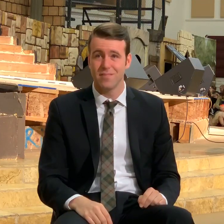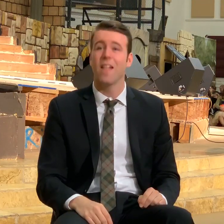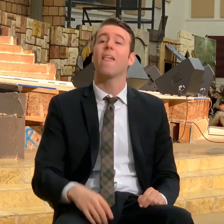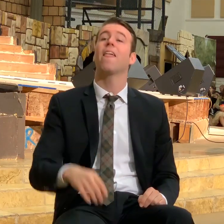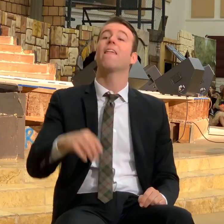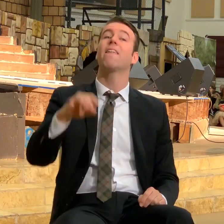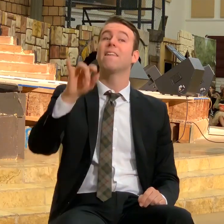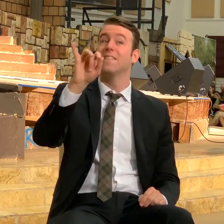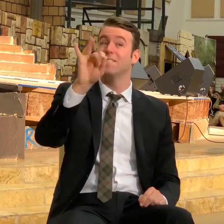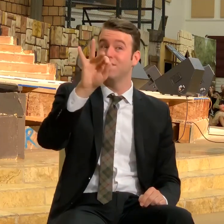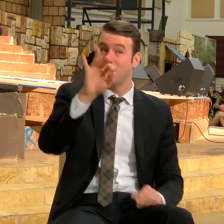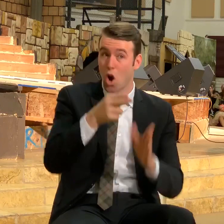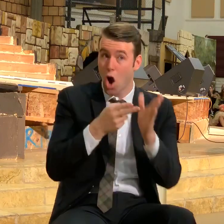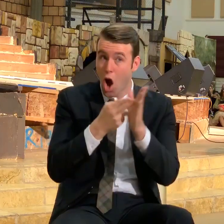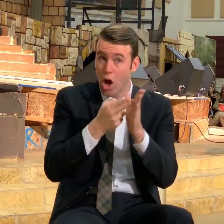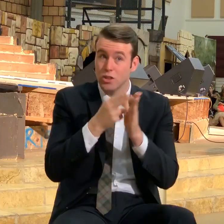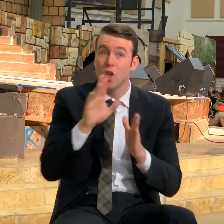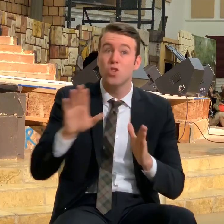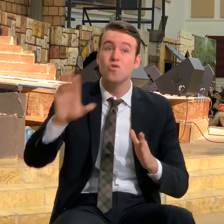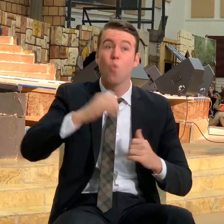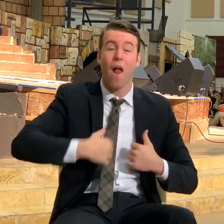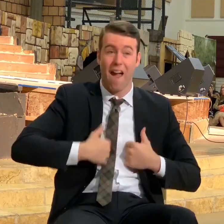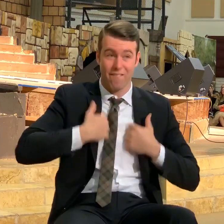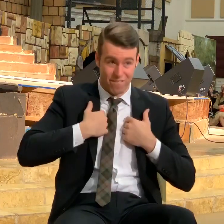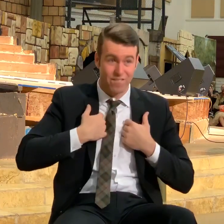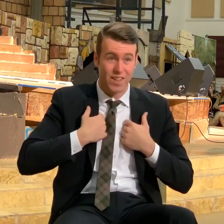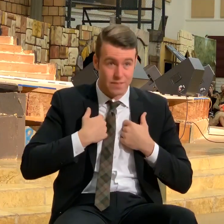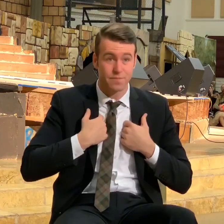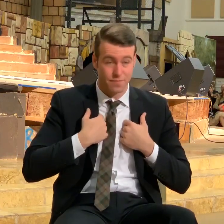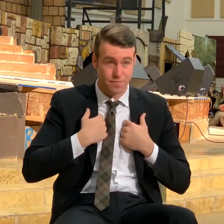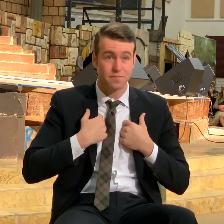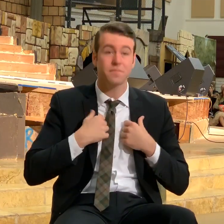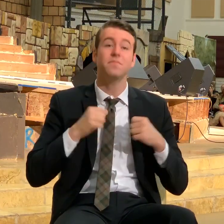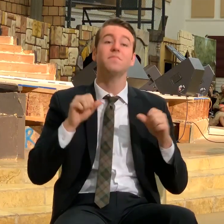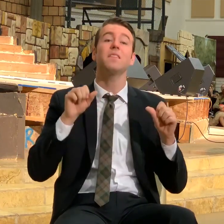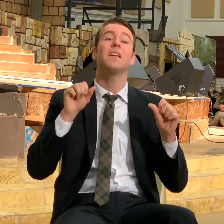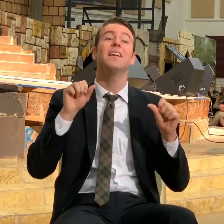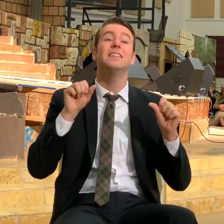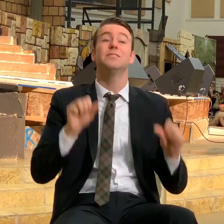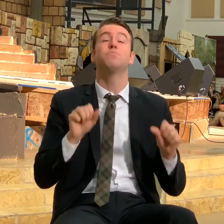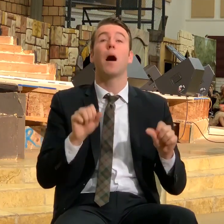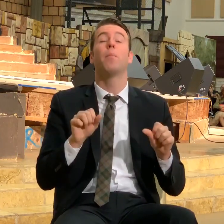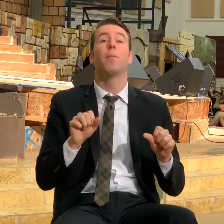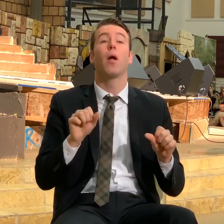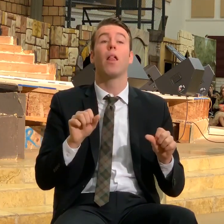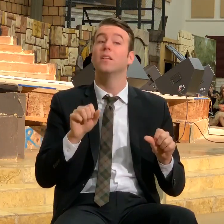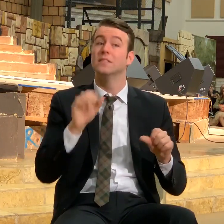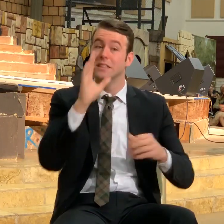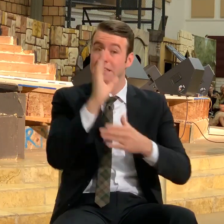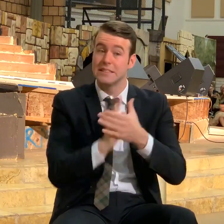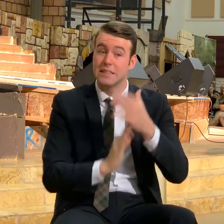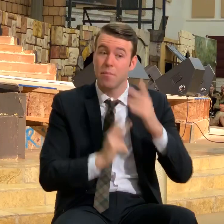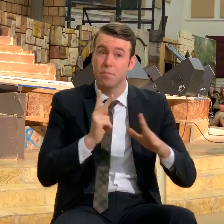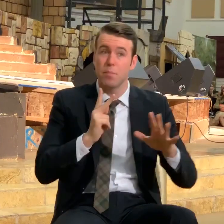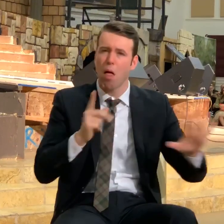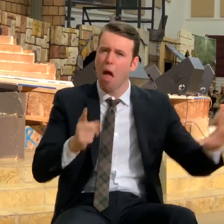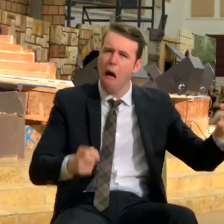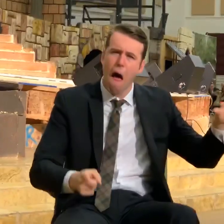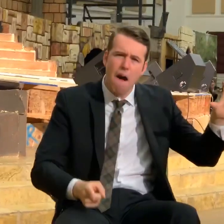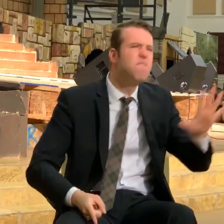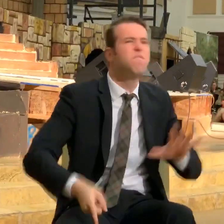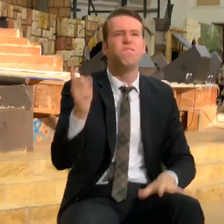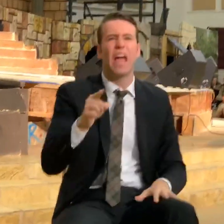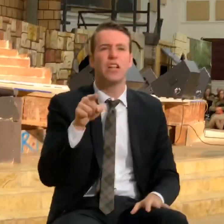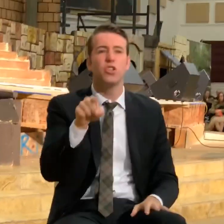And if you're honest, in your life, there's probably some people that are highly offended at you, and